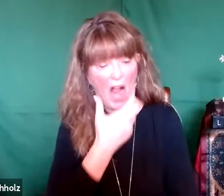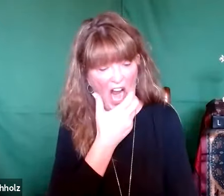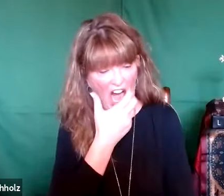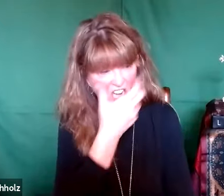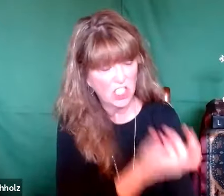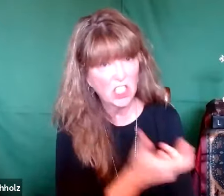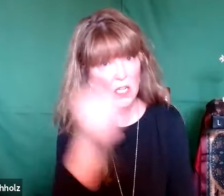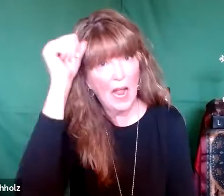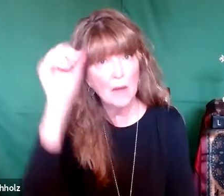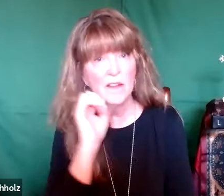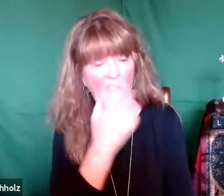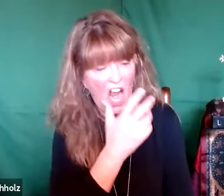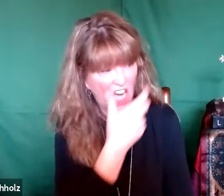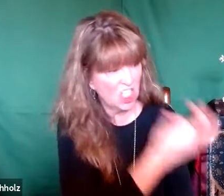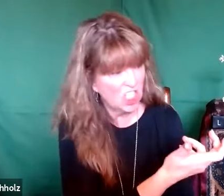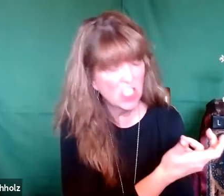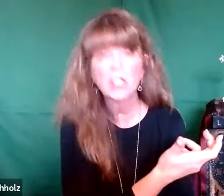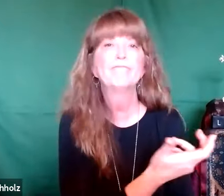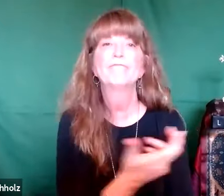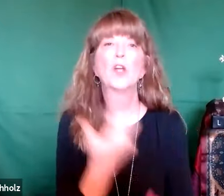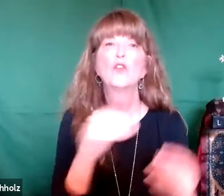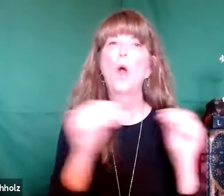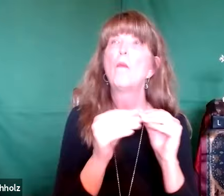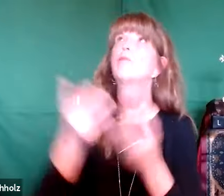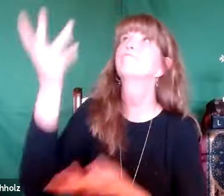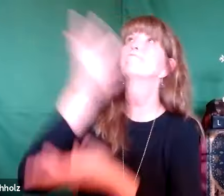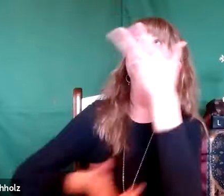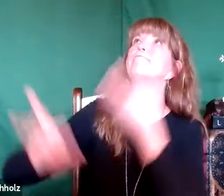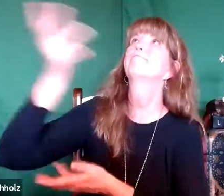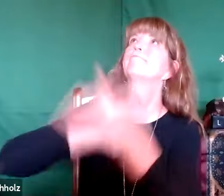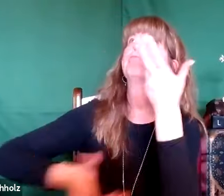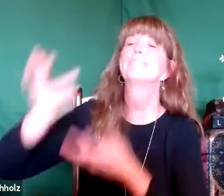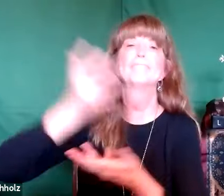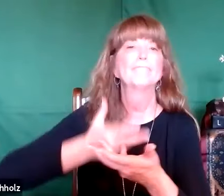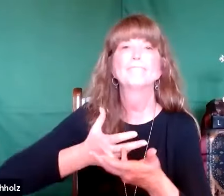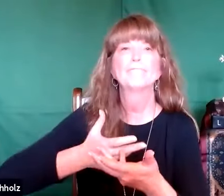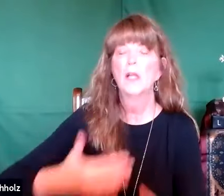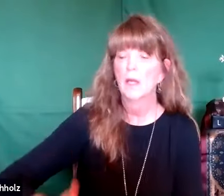that we no longer have to go through the priest to commune with God.